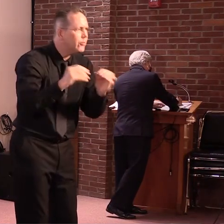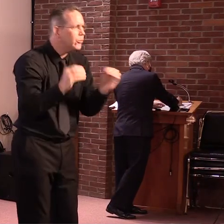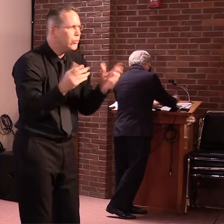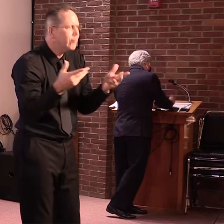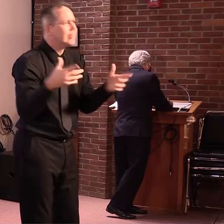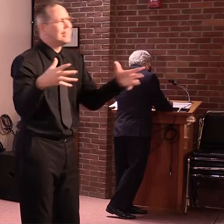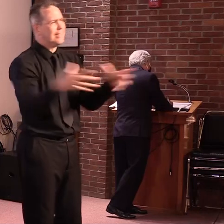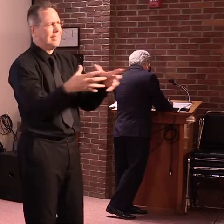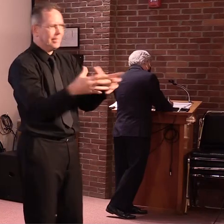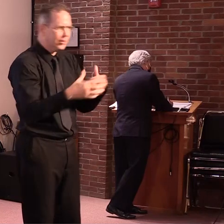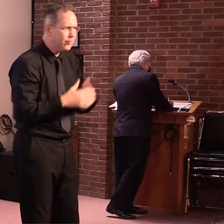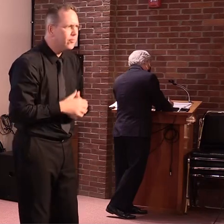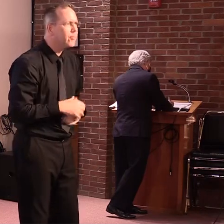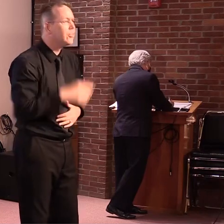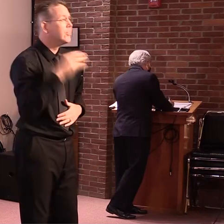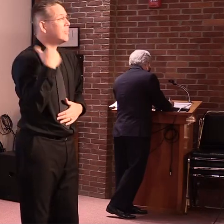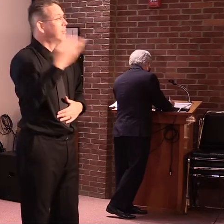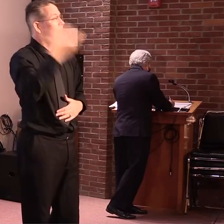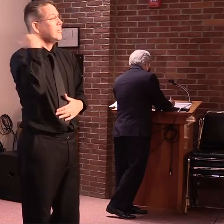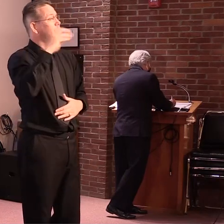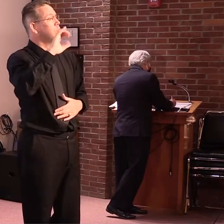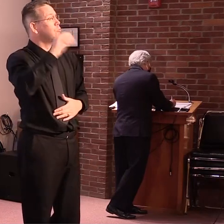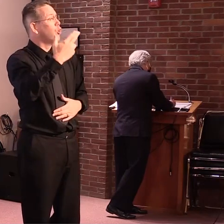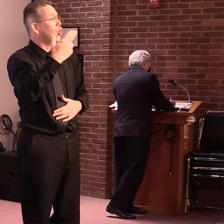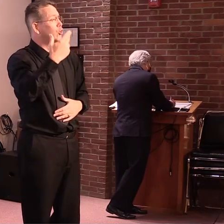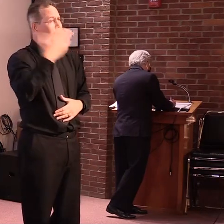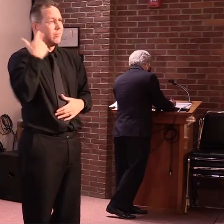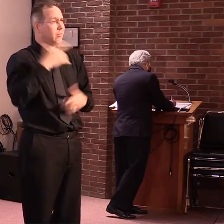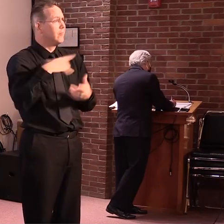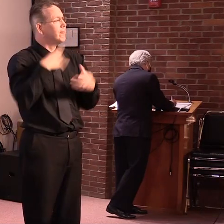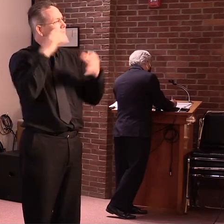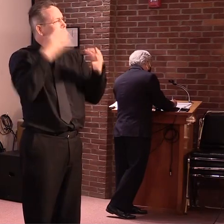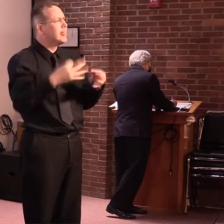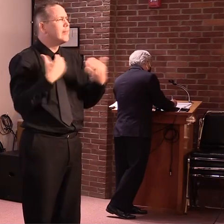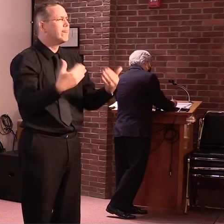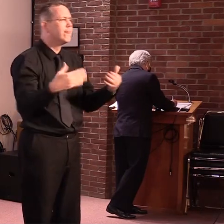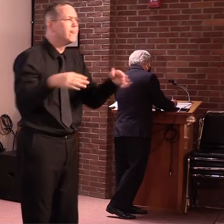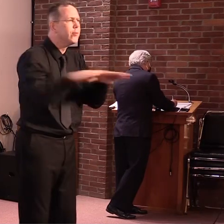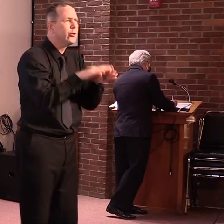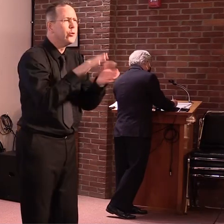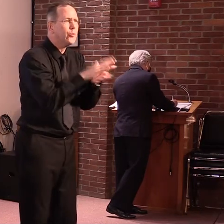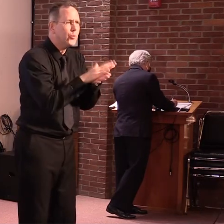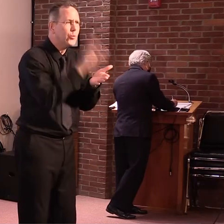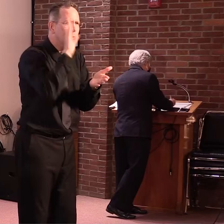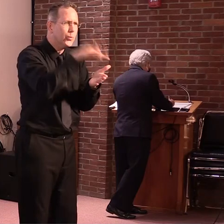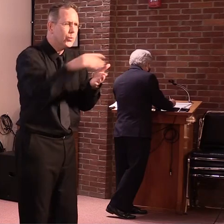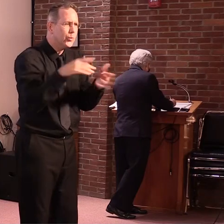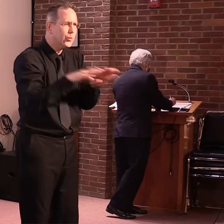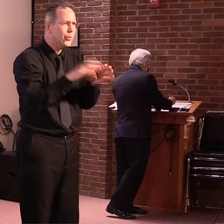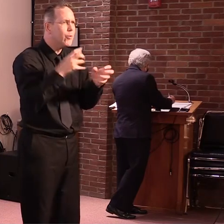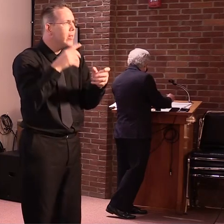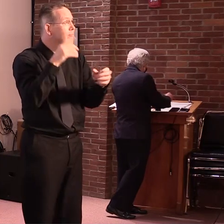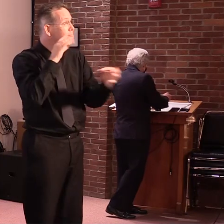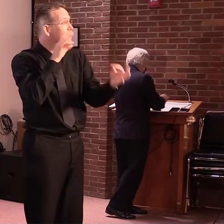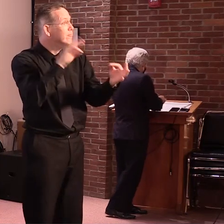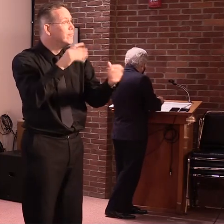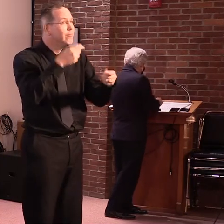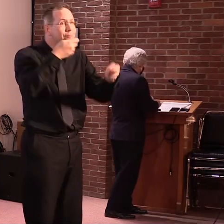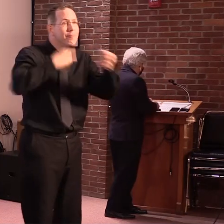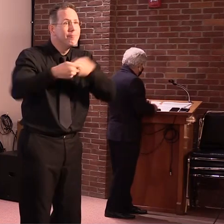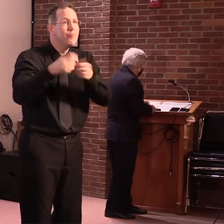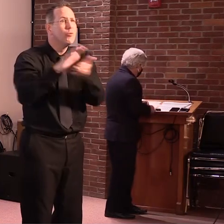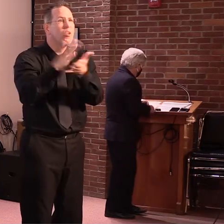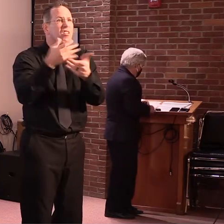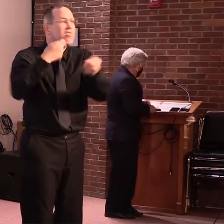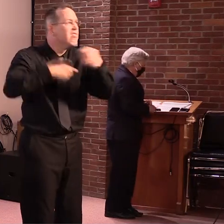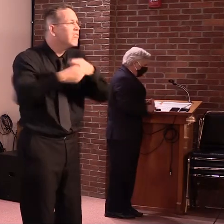acknowledged there's no perfect replacement for the learning that takes place in a school building. And while teachers and administrators adapted